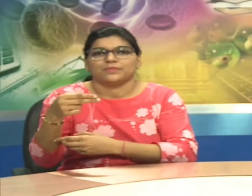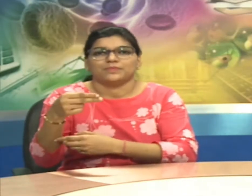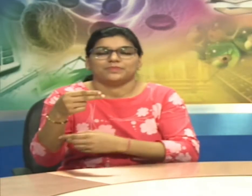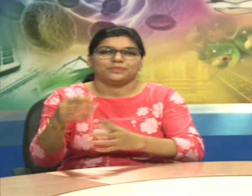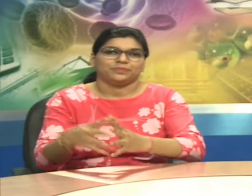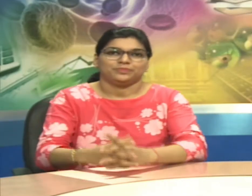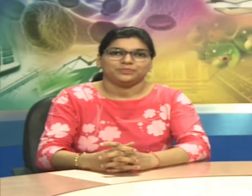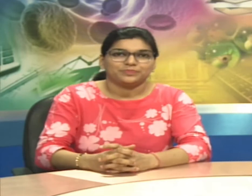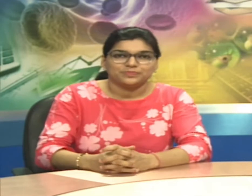That is called render.